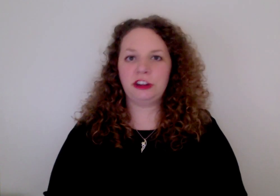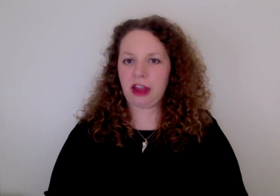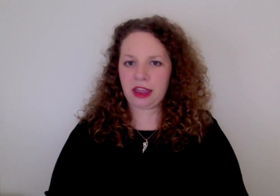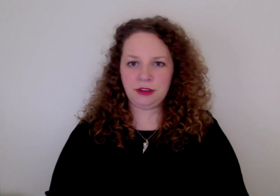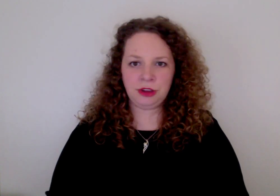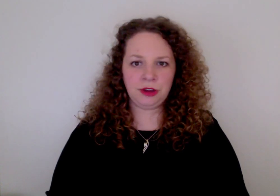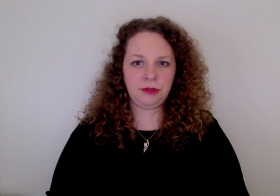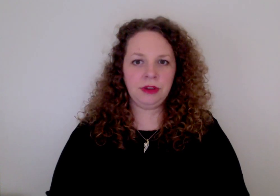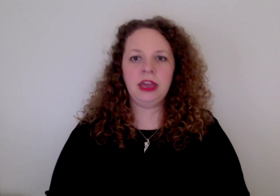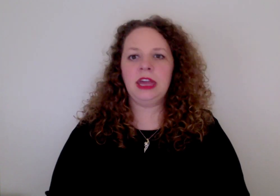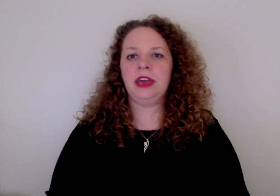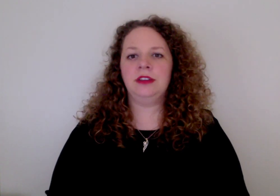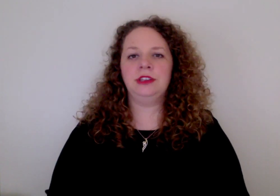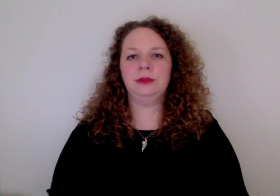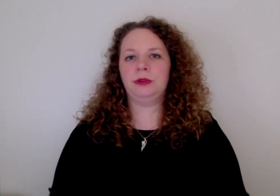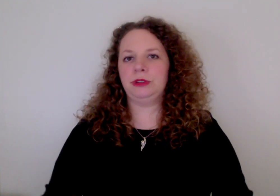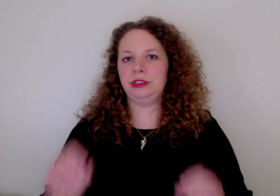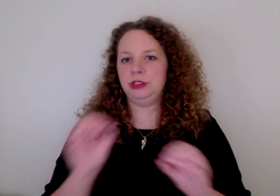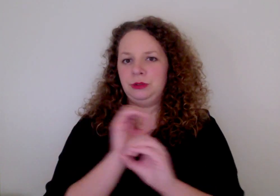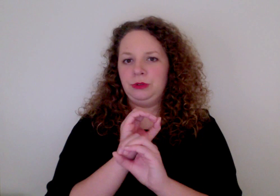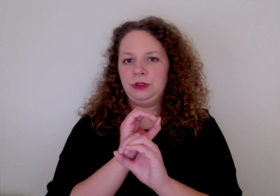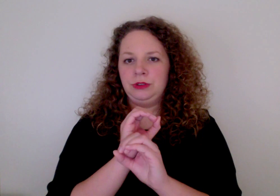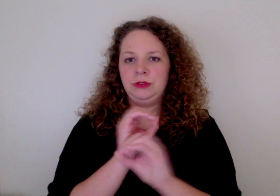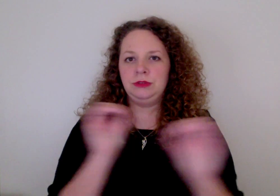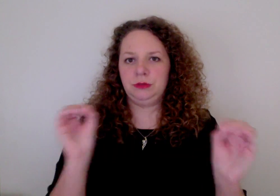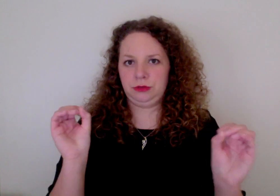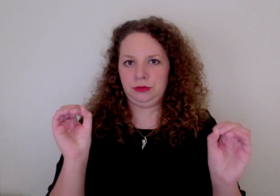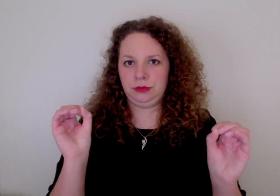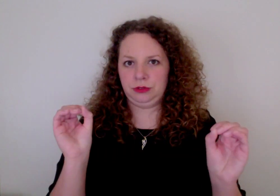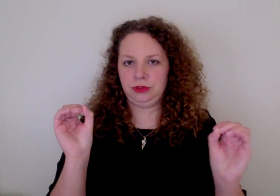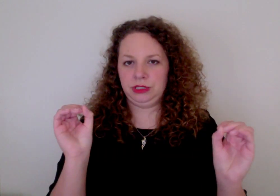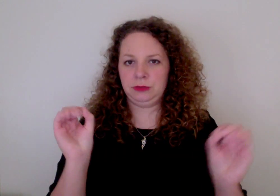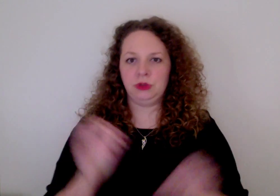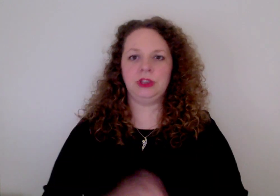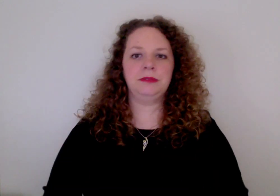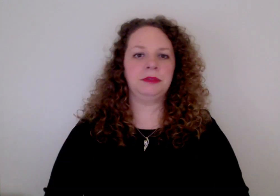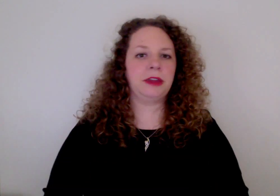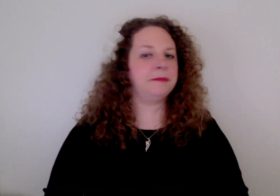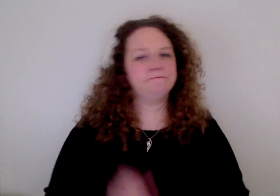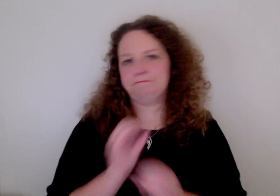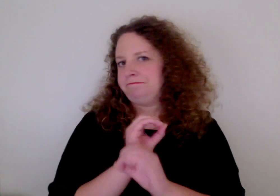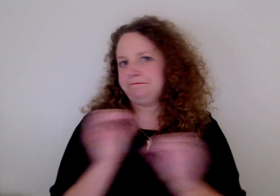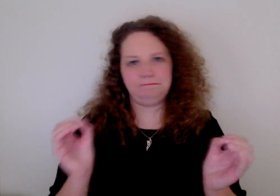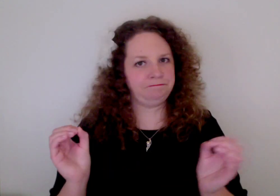head no, and you are going to do this motion. Okay.